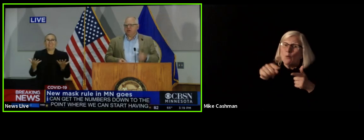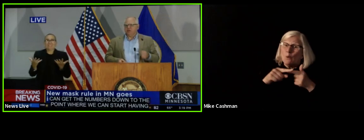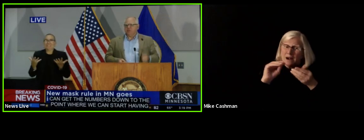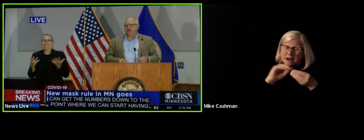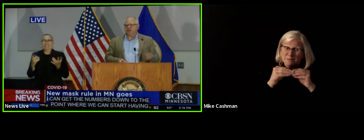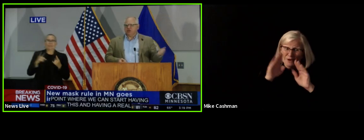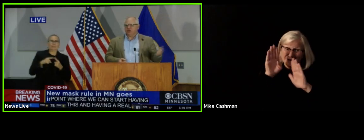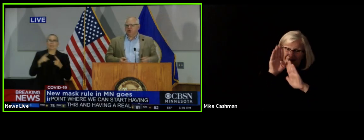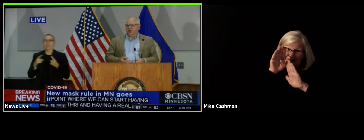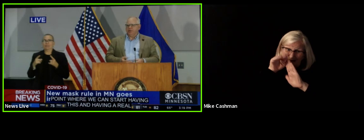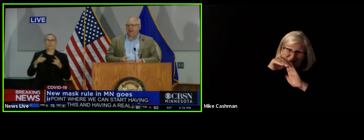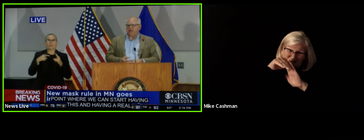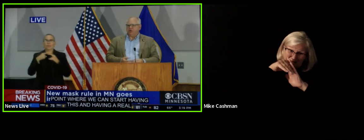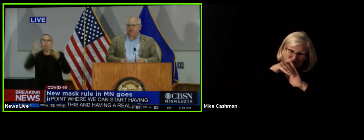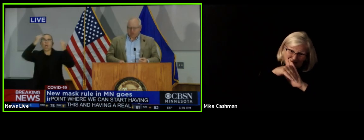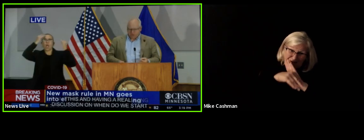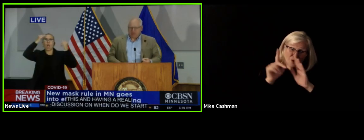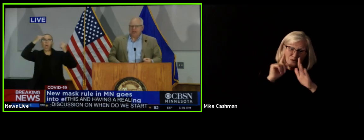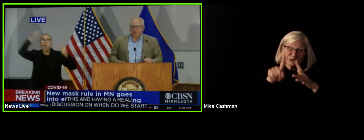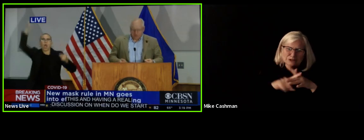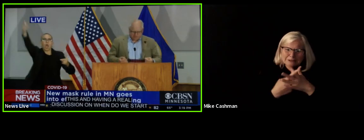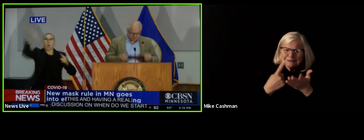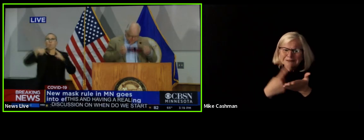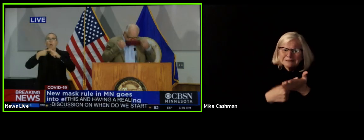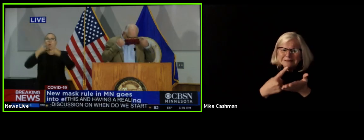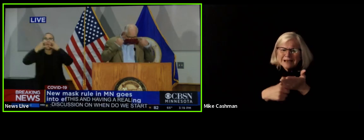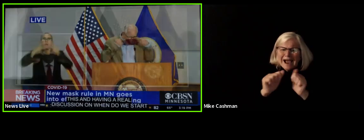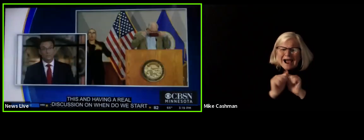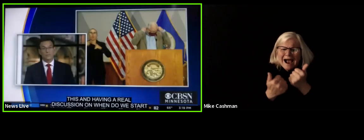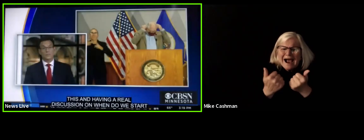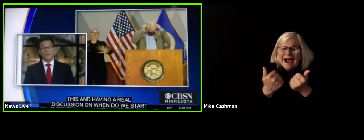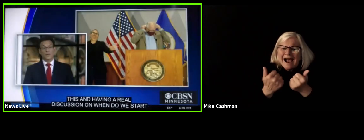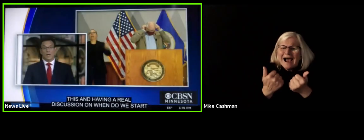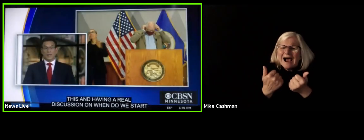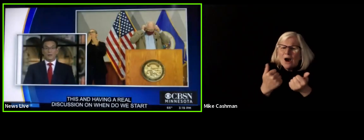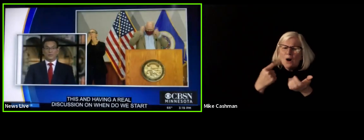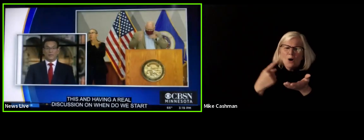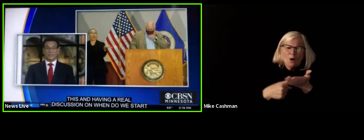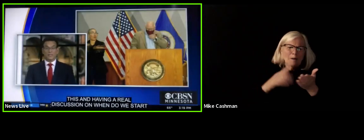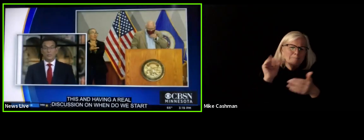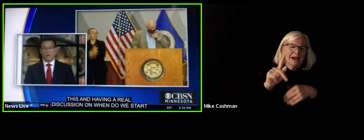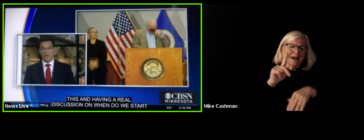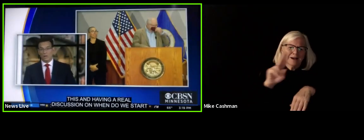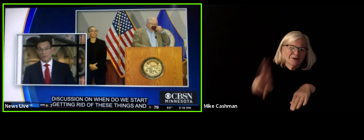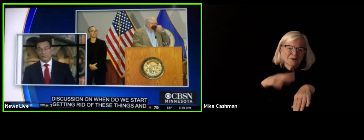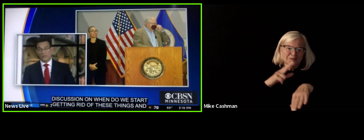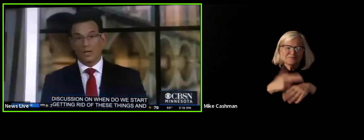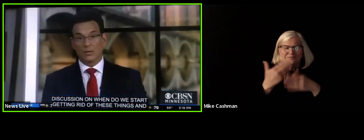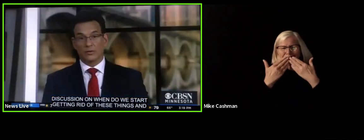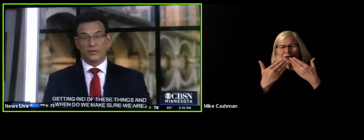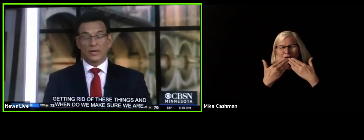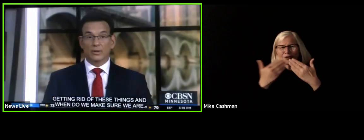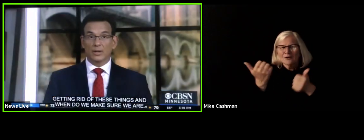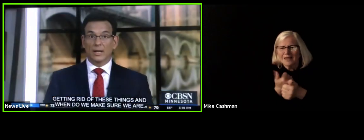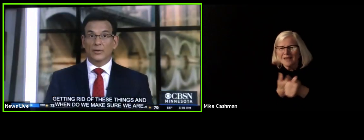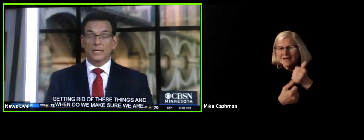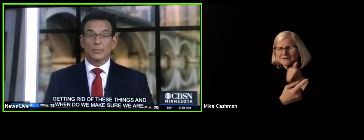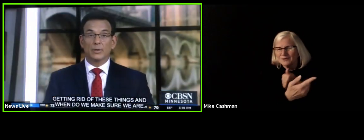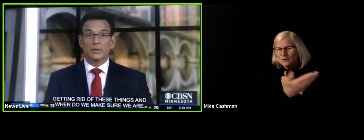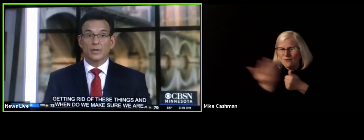When do we make sure that we're going back to normal? So thank you all. That was Governor Tim Walz, along with several